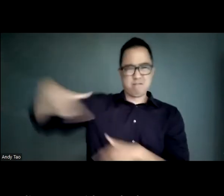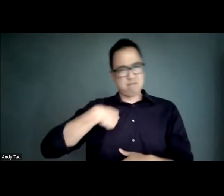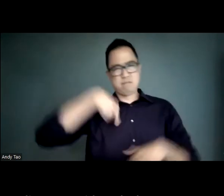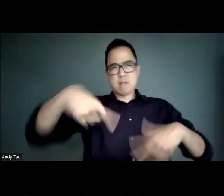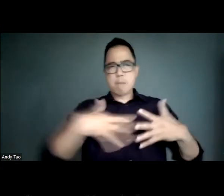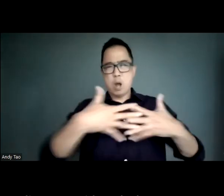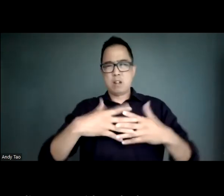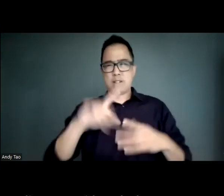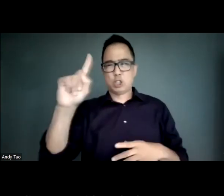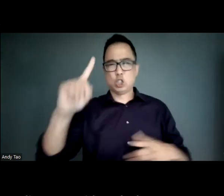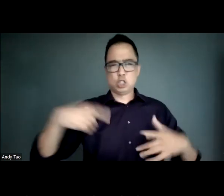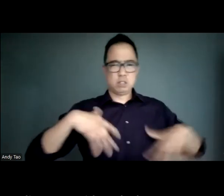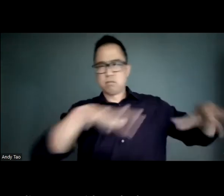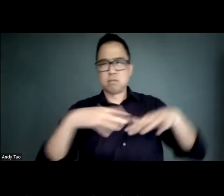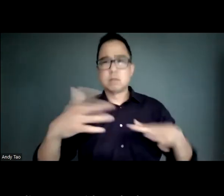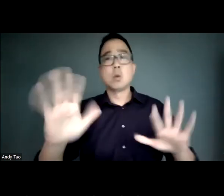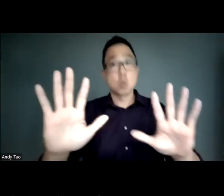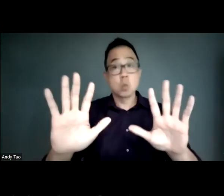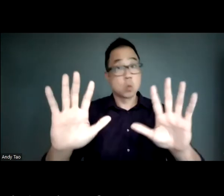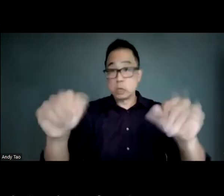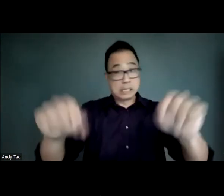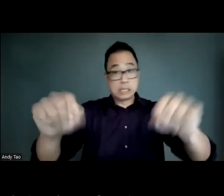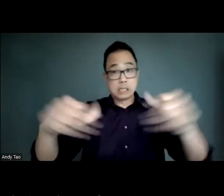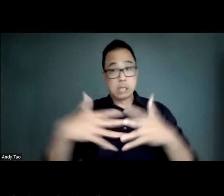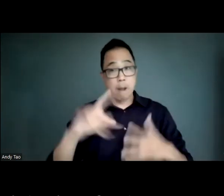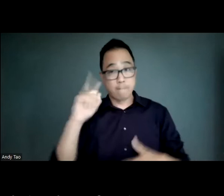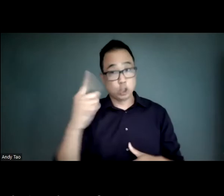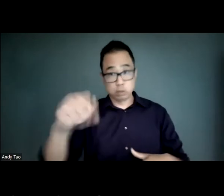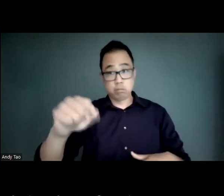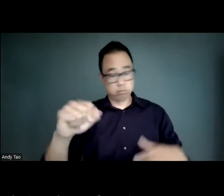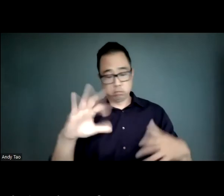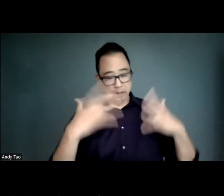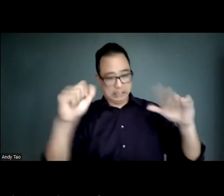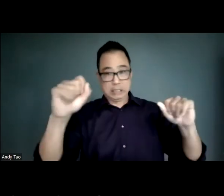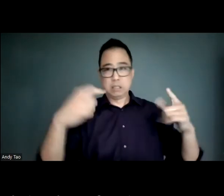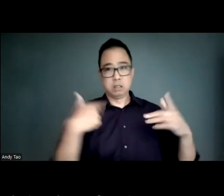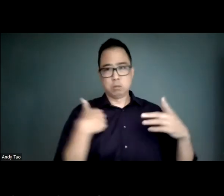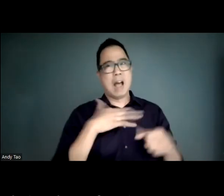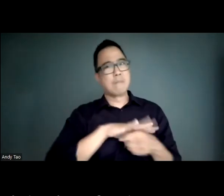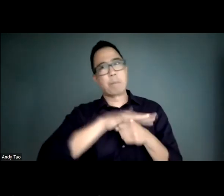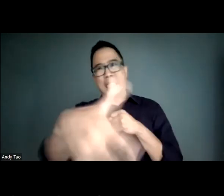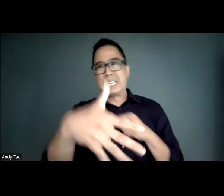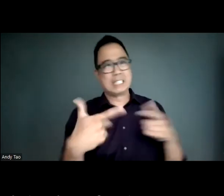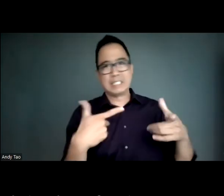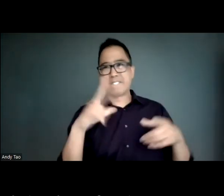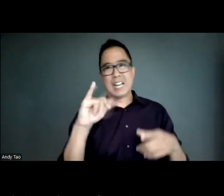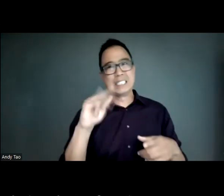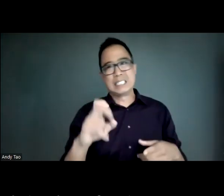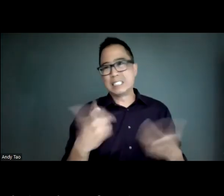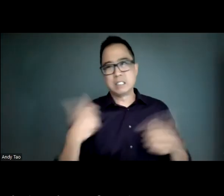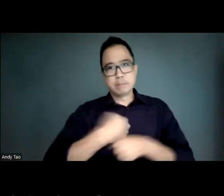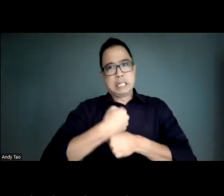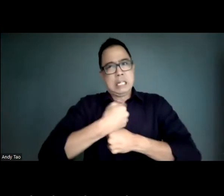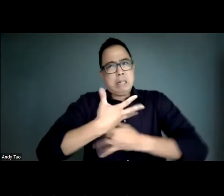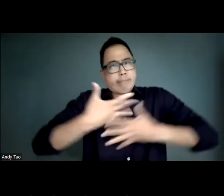may wonder why we're shipping them off. We should be focusing on our country solely. And yes, we can prioritize